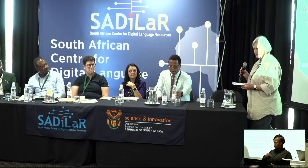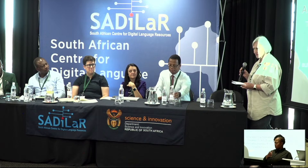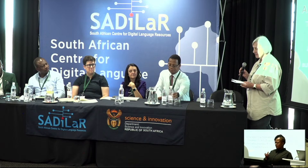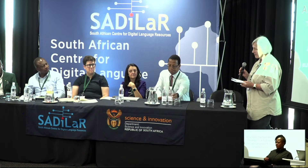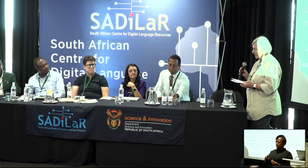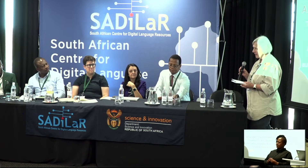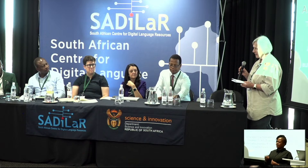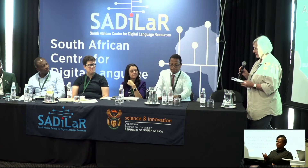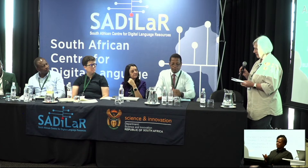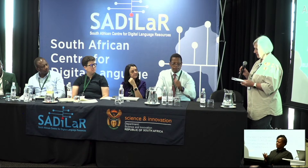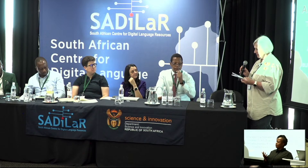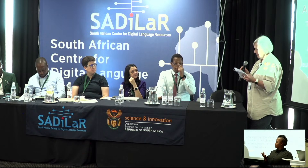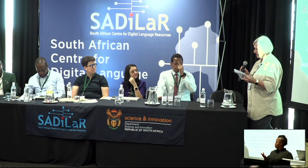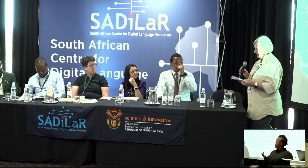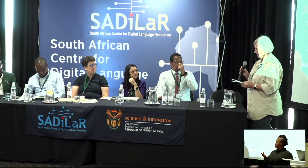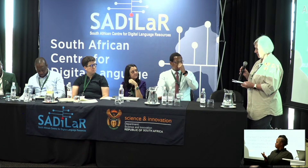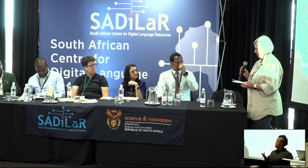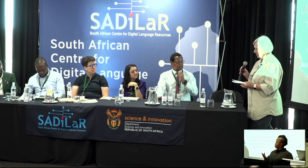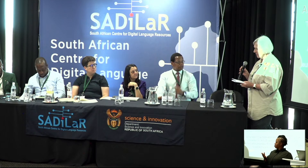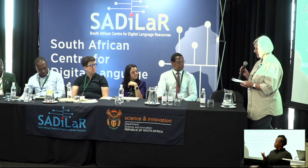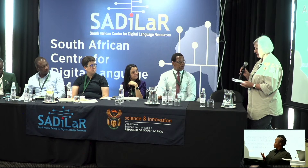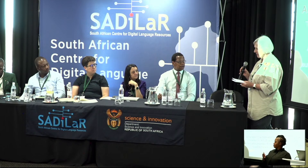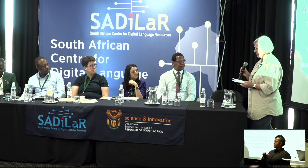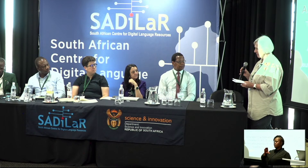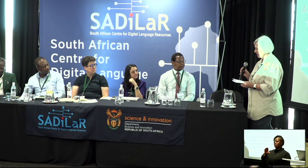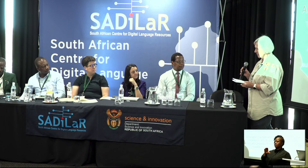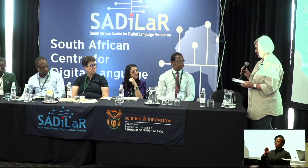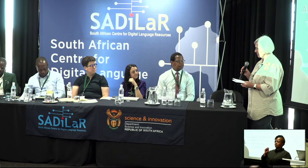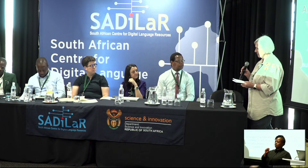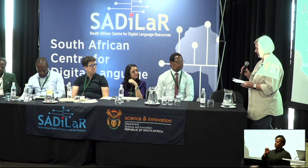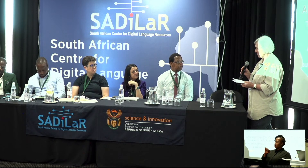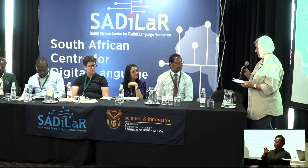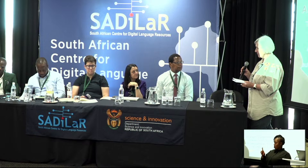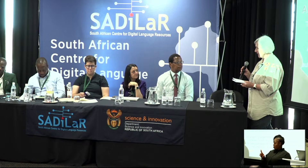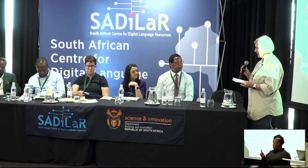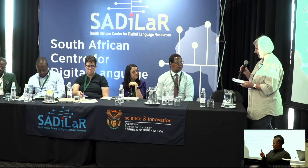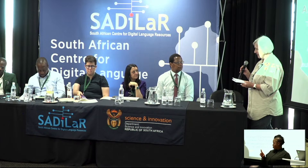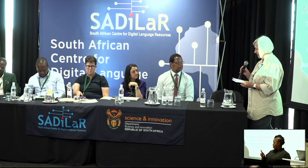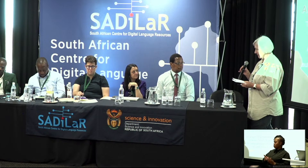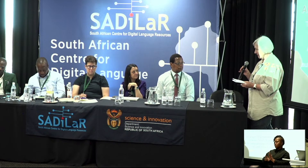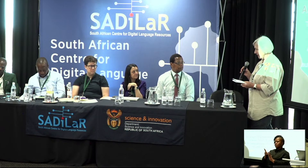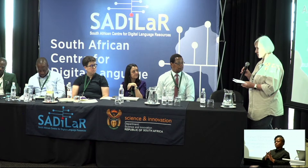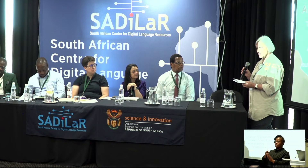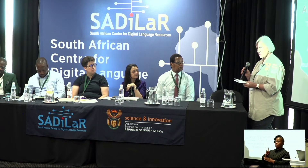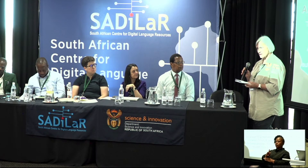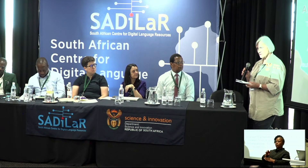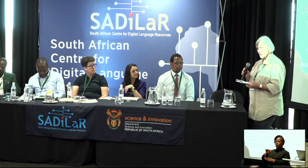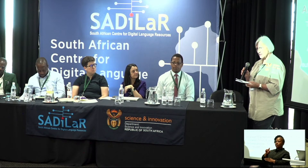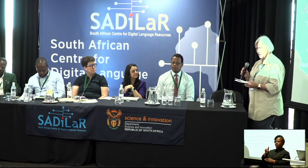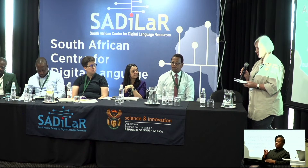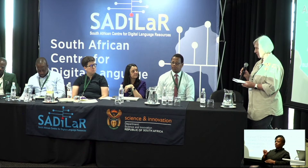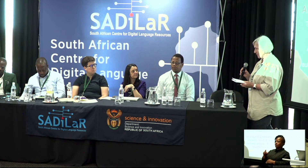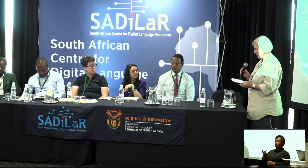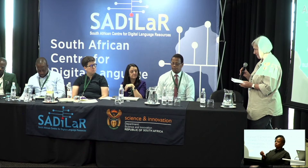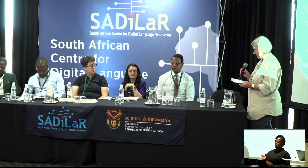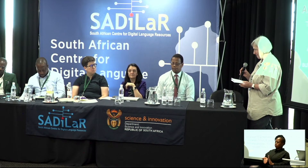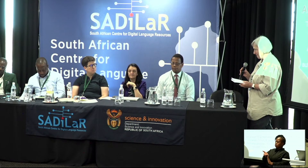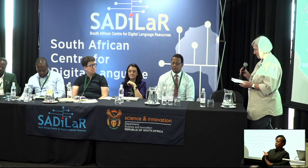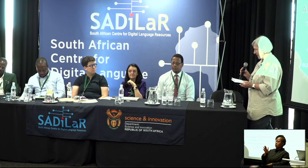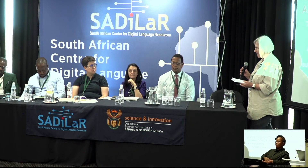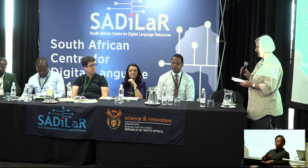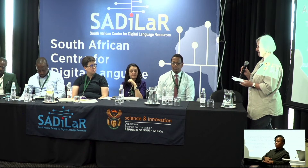with at CSIR to develop Wikidata entries for isiZulu,